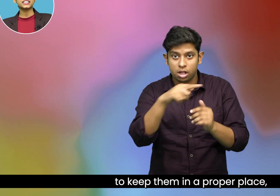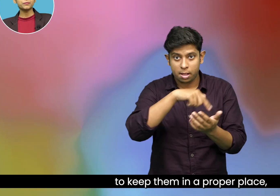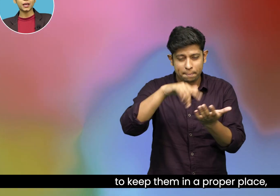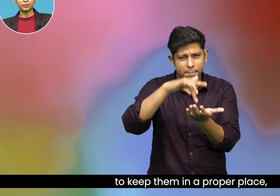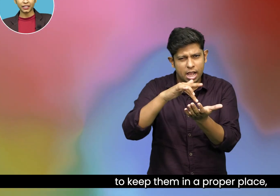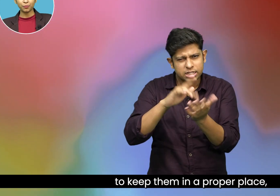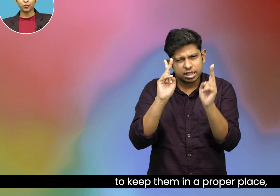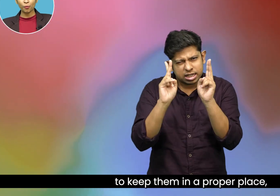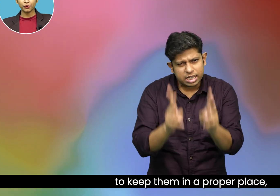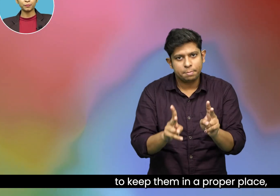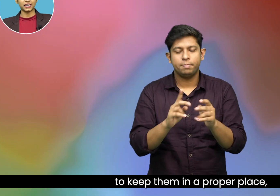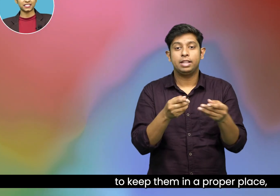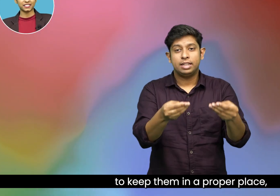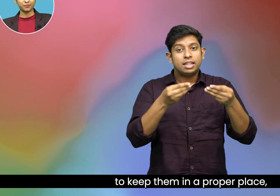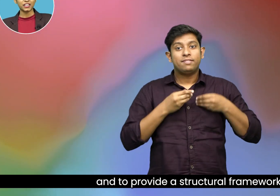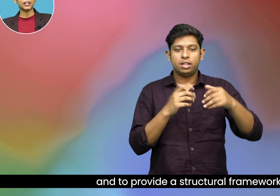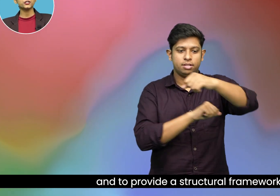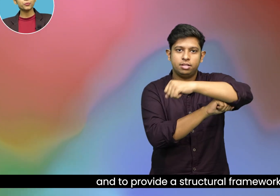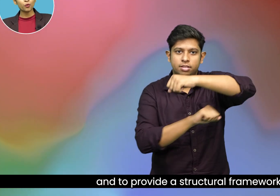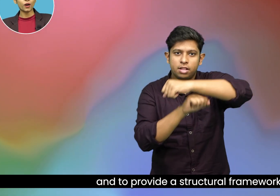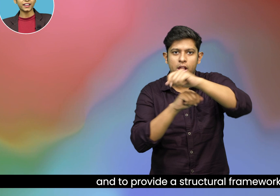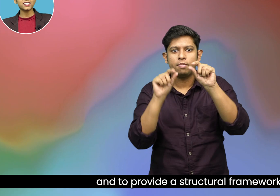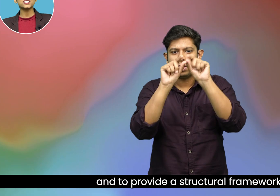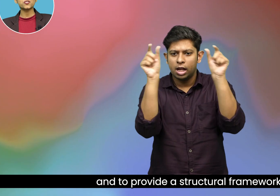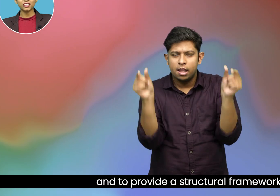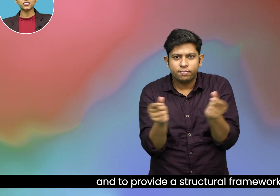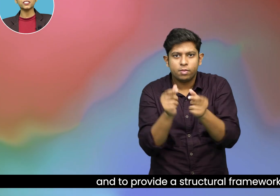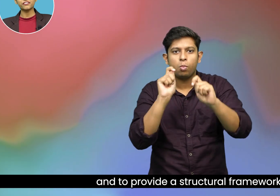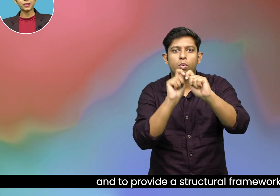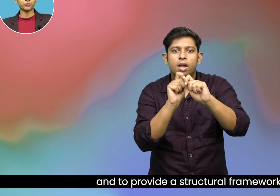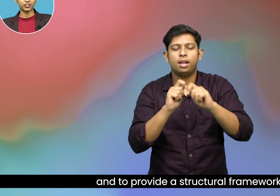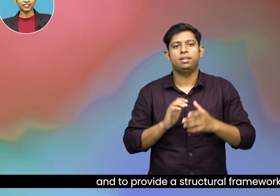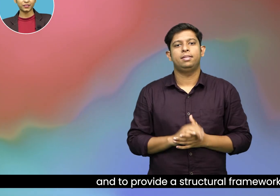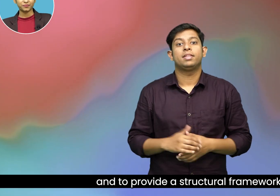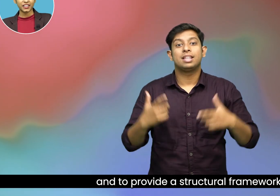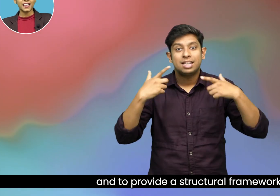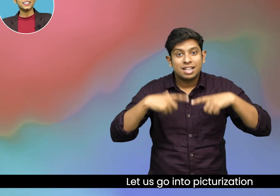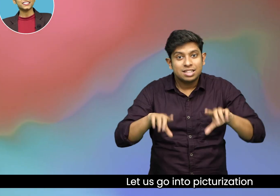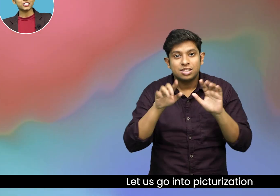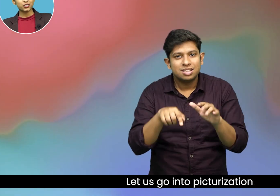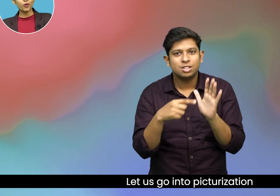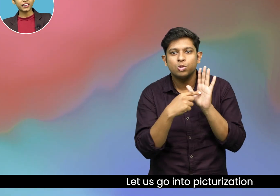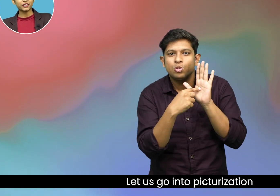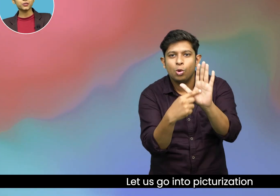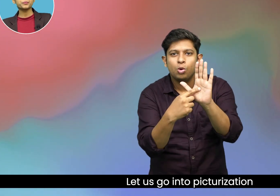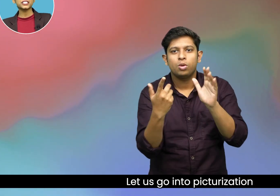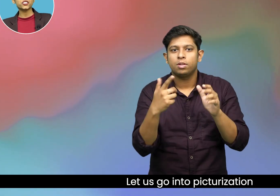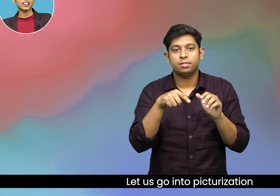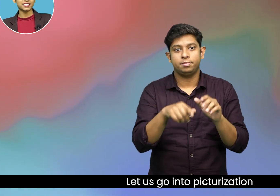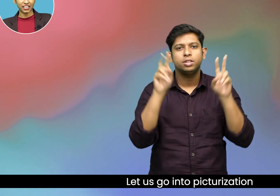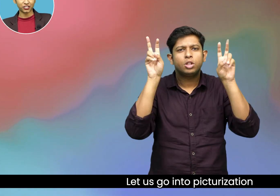to keep them in a proper place and to provide a structural framework. Let us go